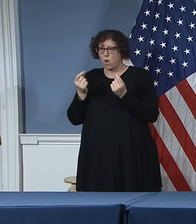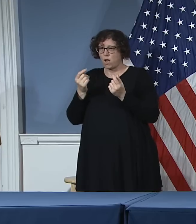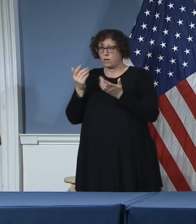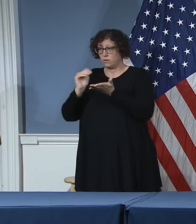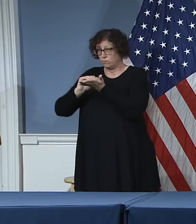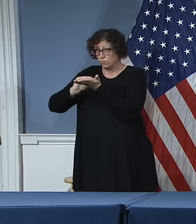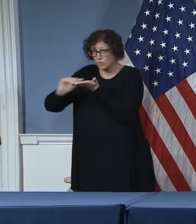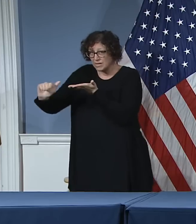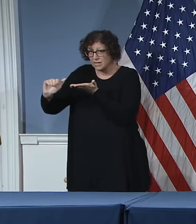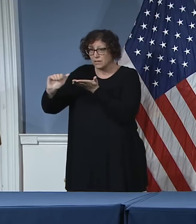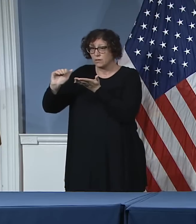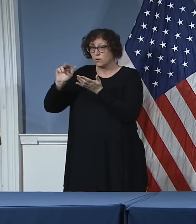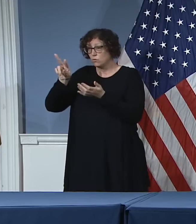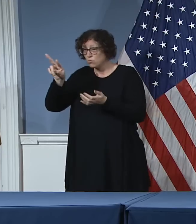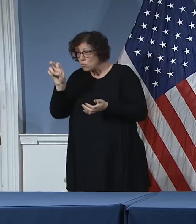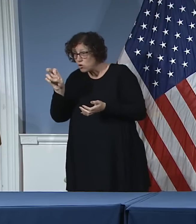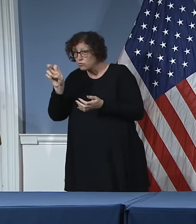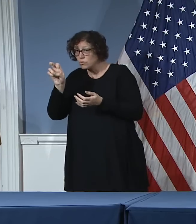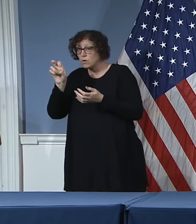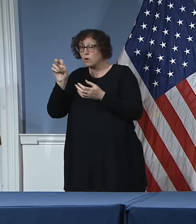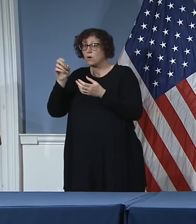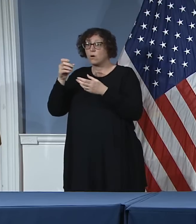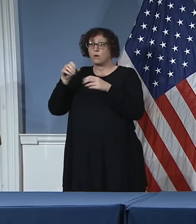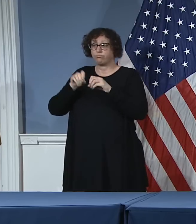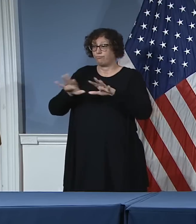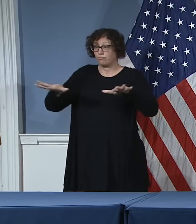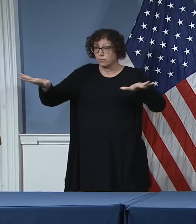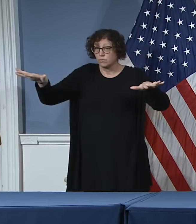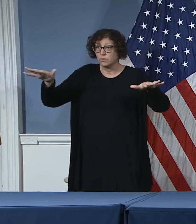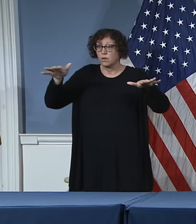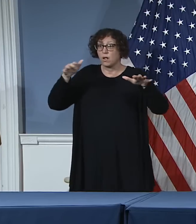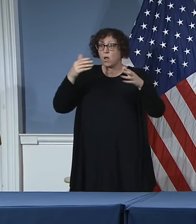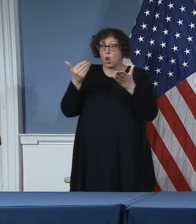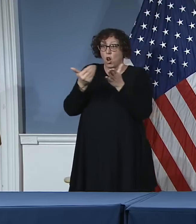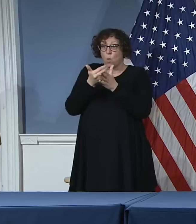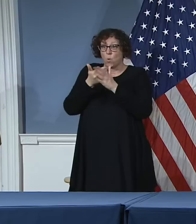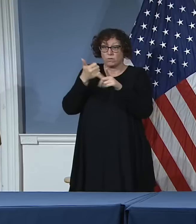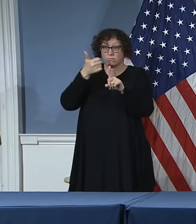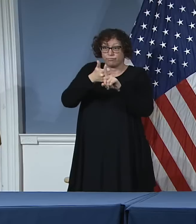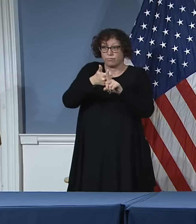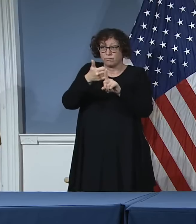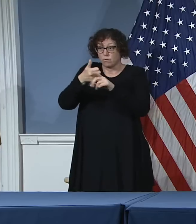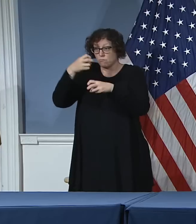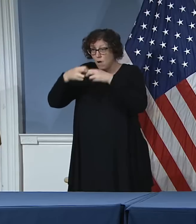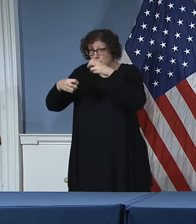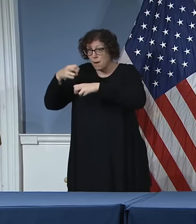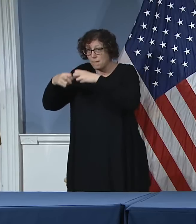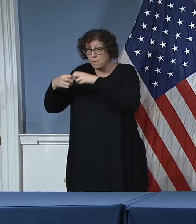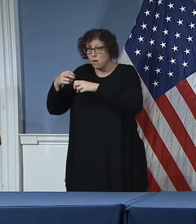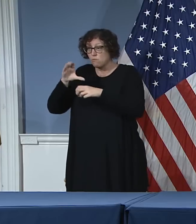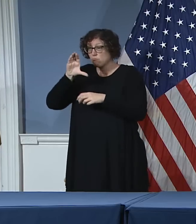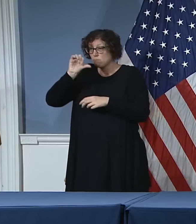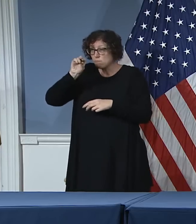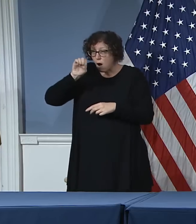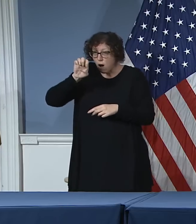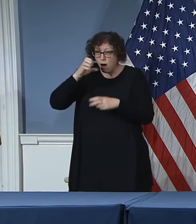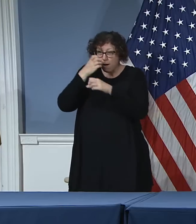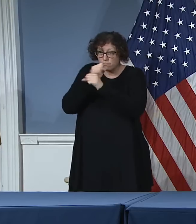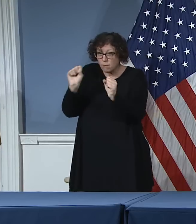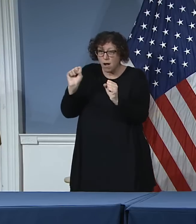take the public safety elements into account. It's very thorny, but one thing we know is we have to move quickly, and we